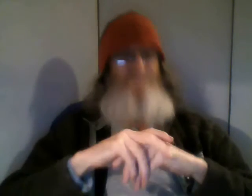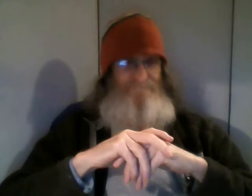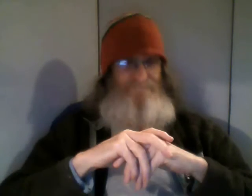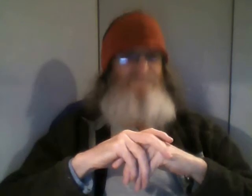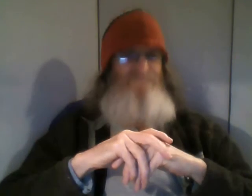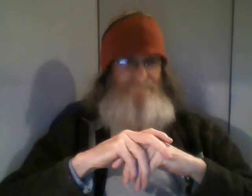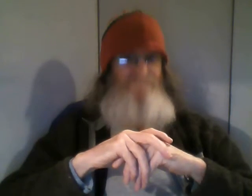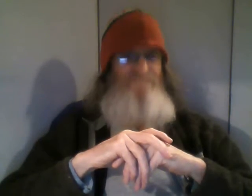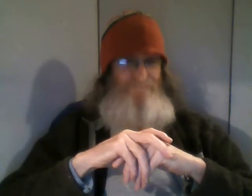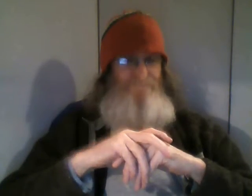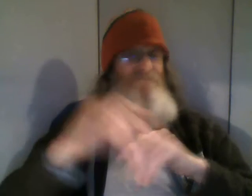See ya.